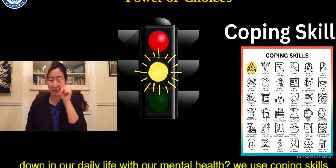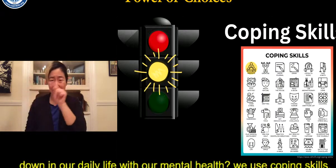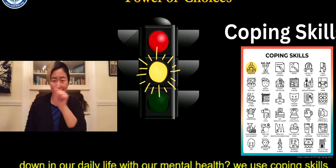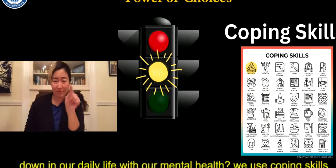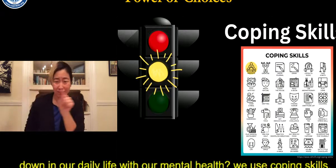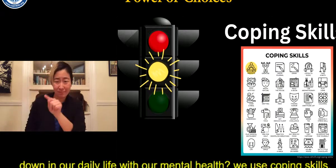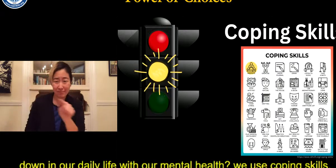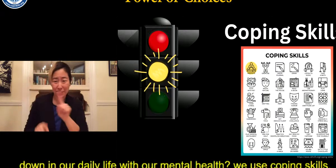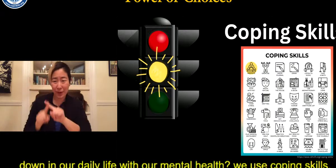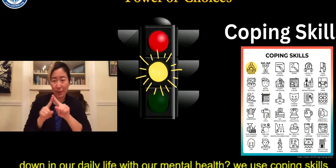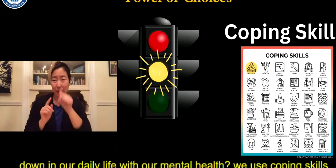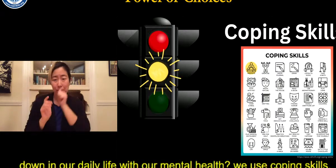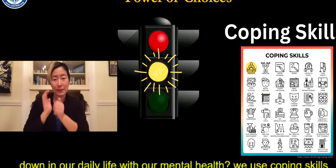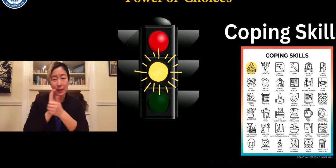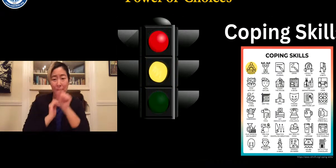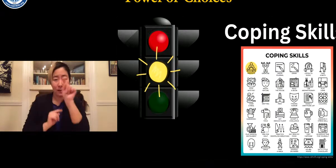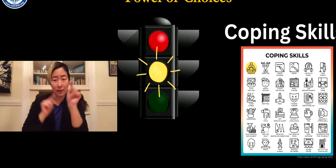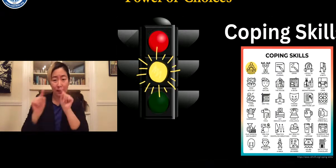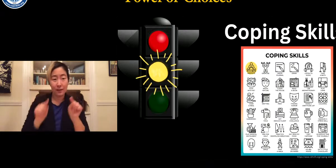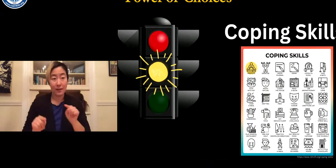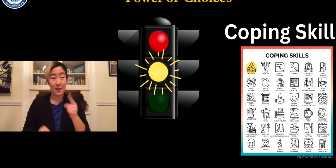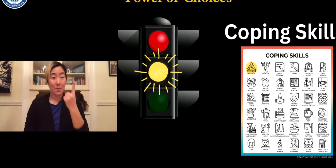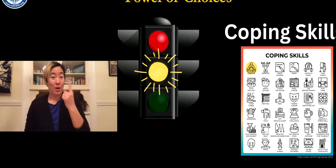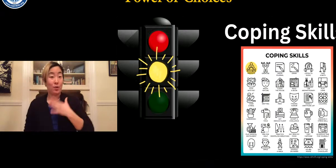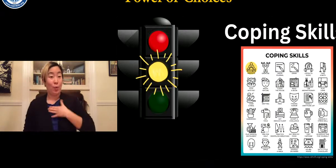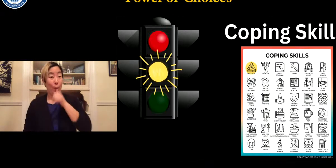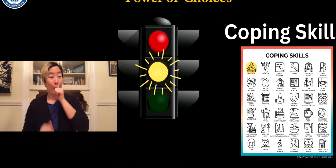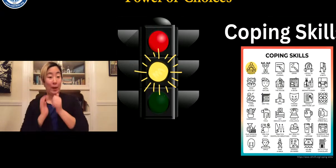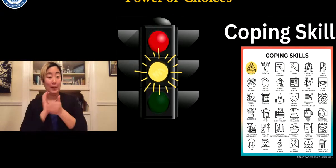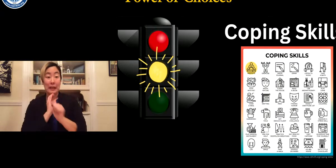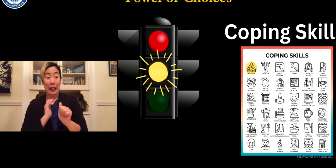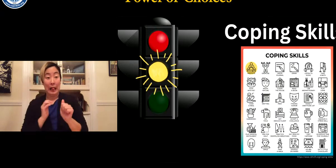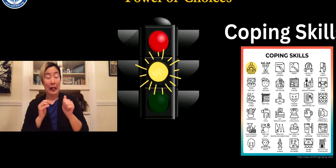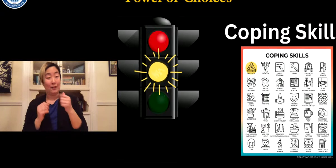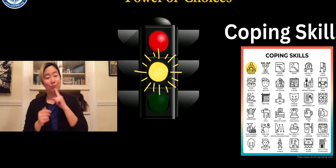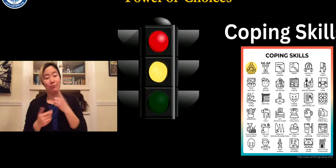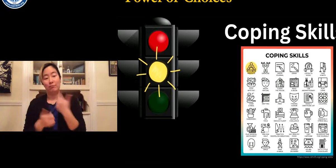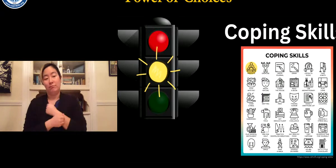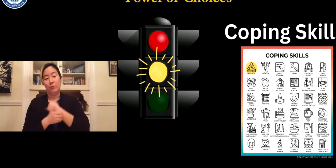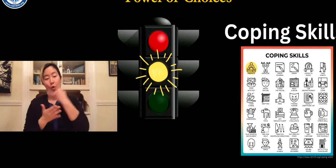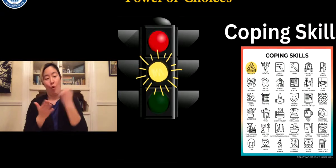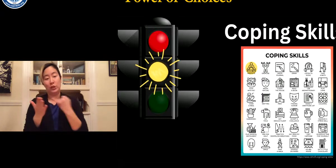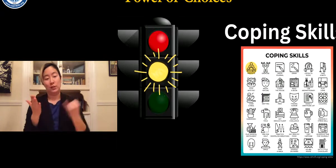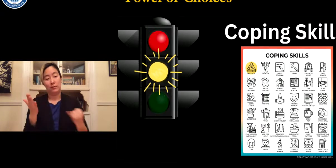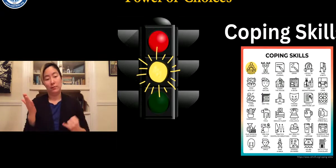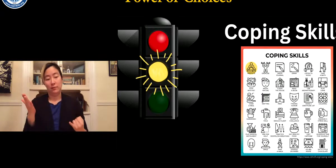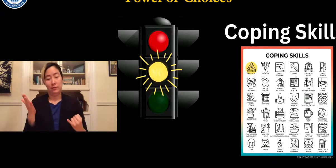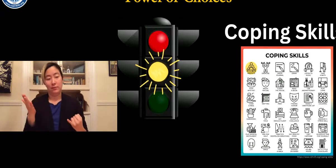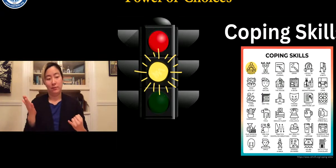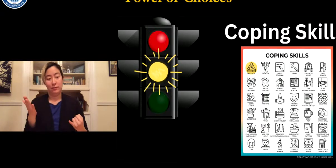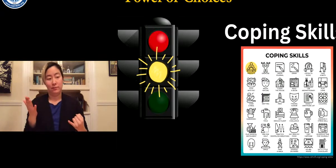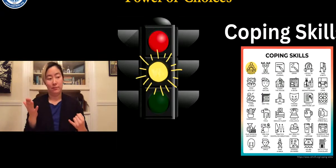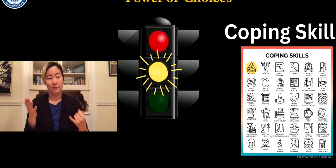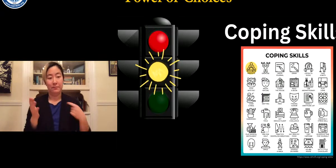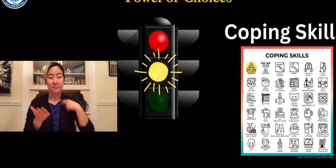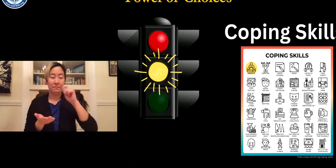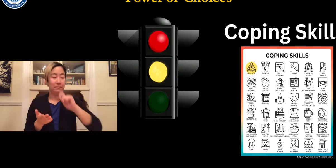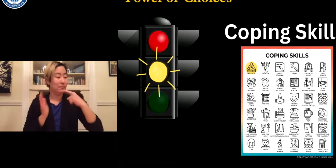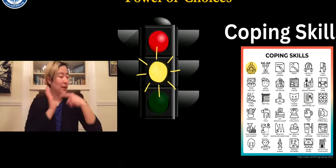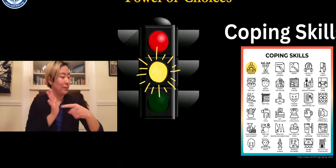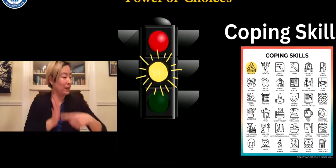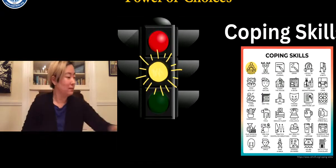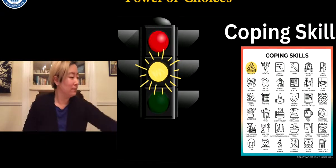I feel stress, and so I want to do something that will help me minimize those feelings. On that slide, there's